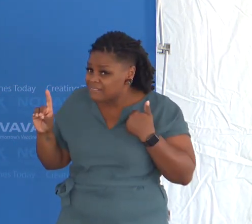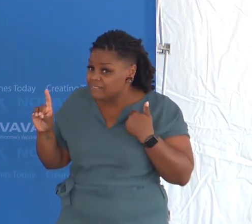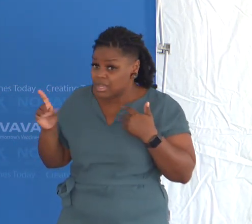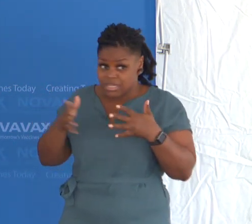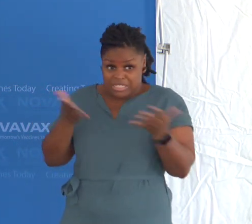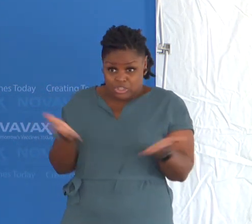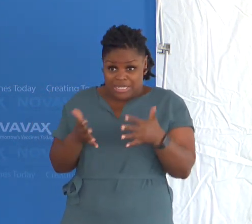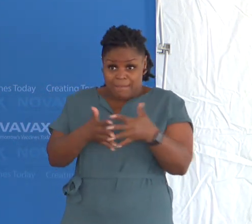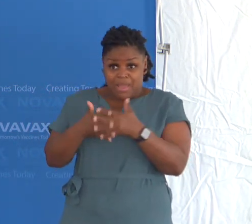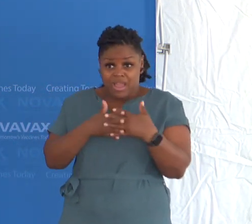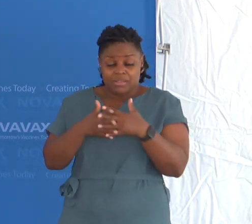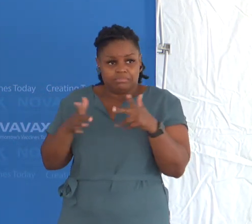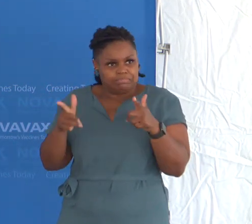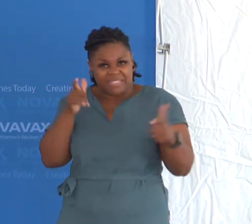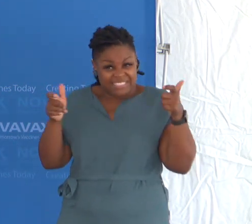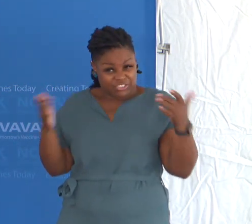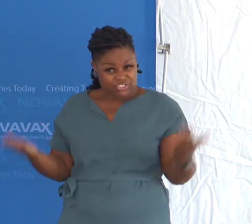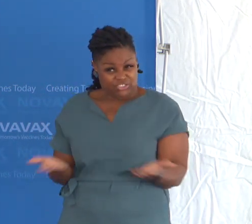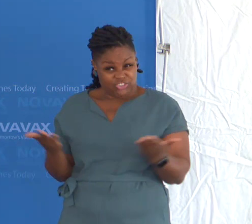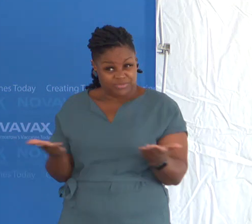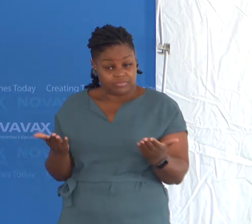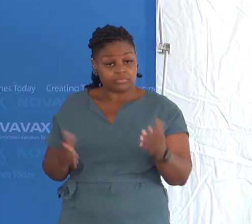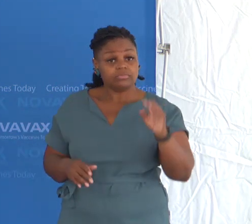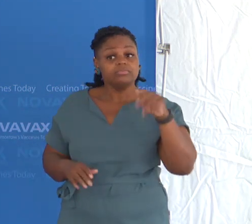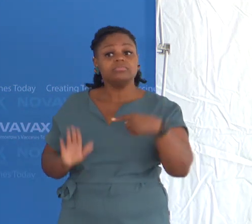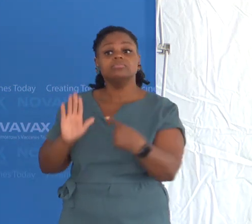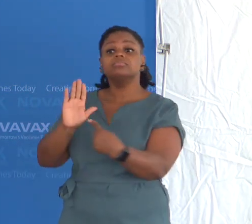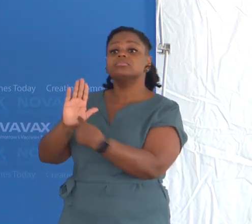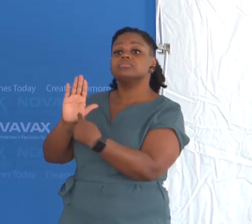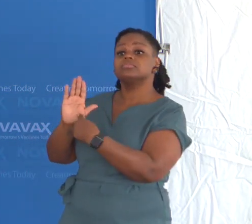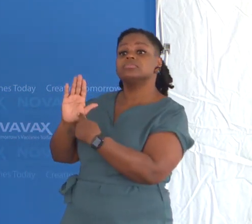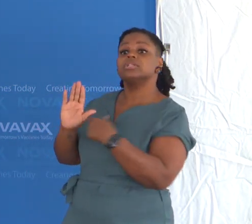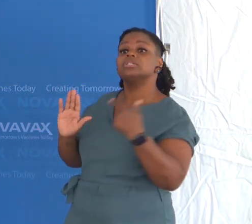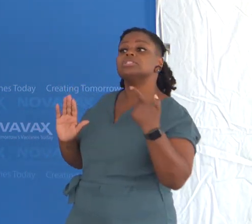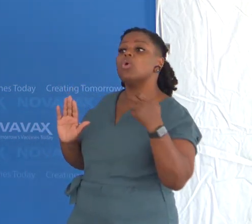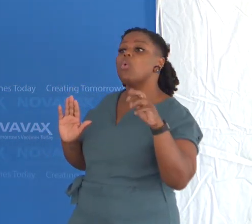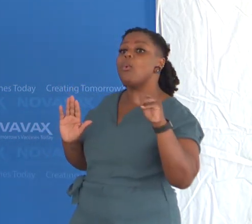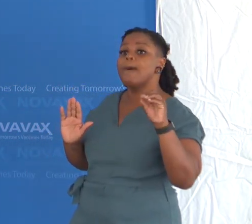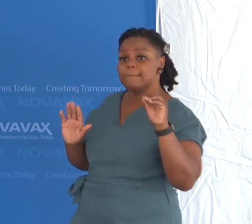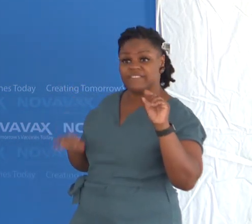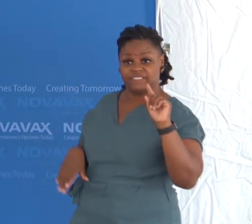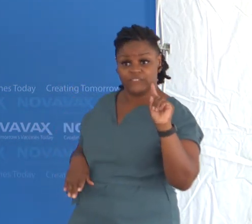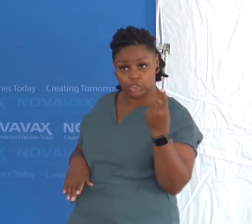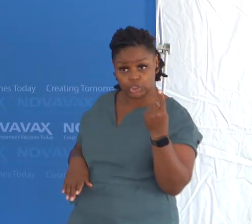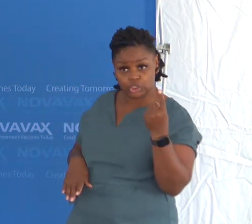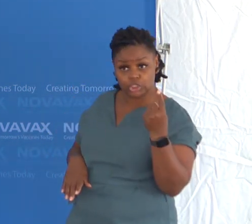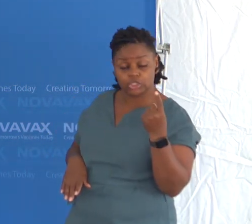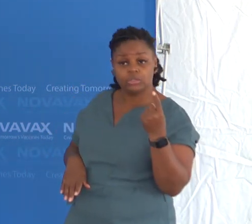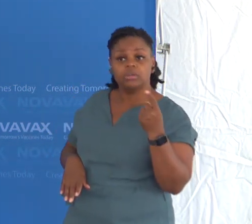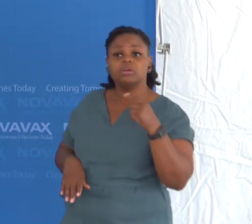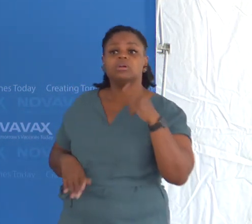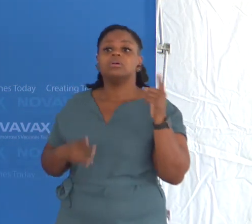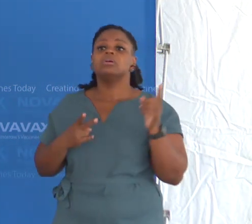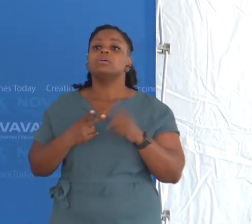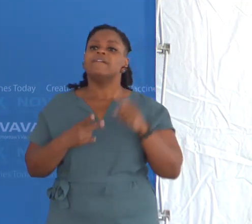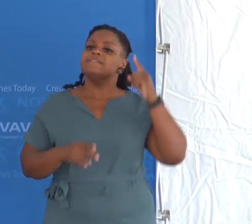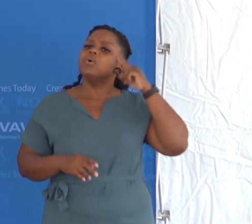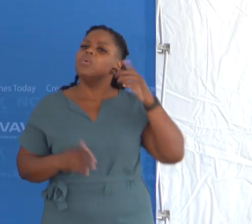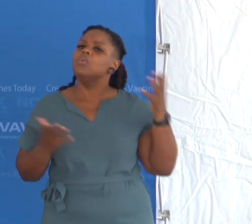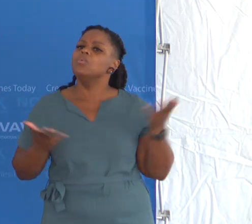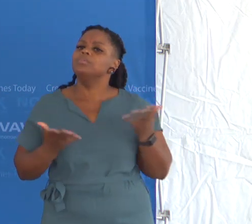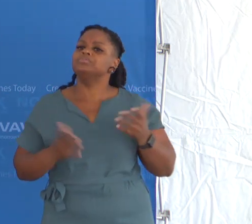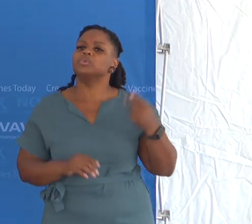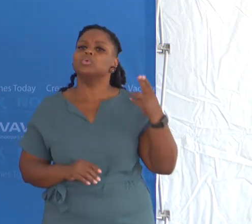genome, first to develop a rapid test for Ebola, first to create an FDA-approved blood test for colon